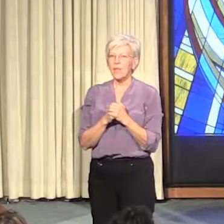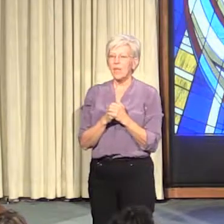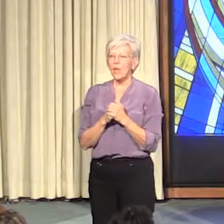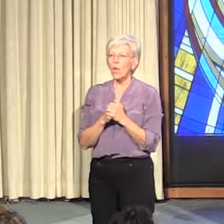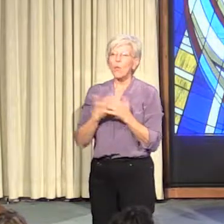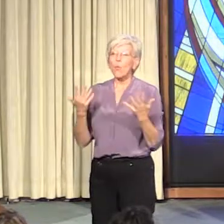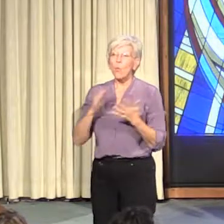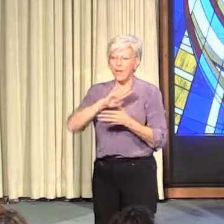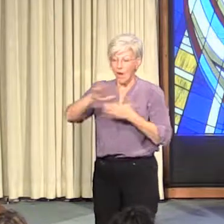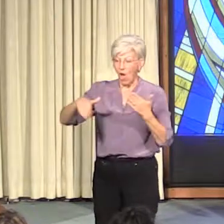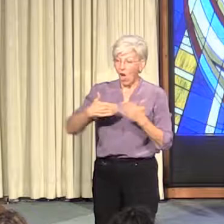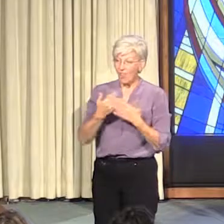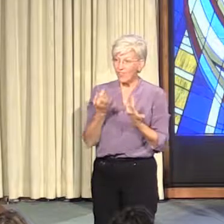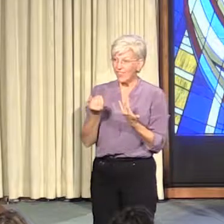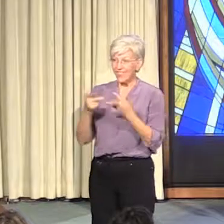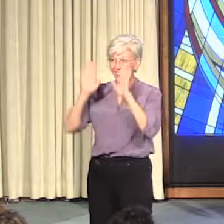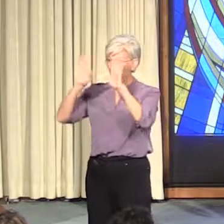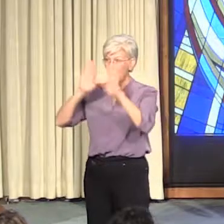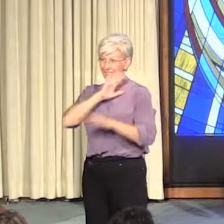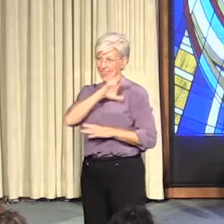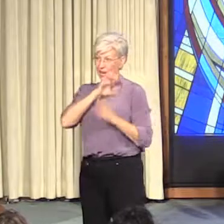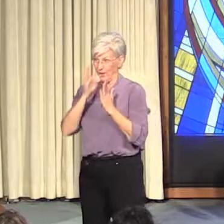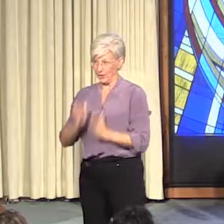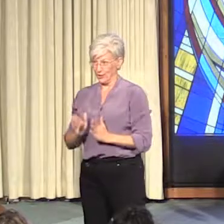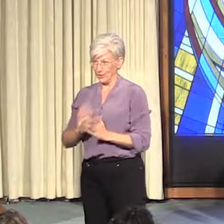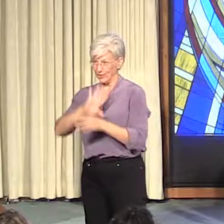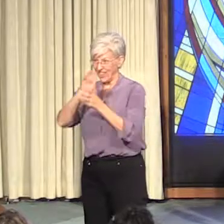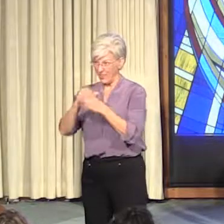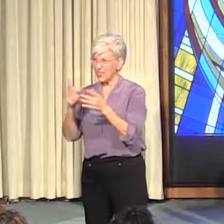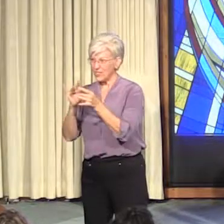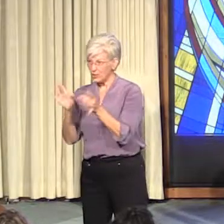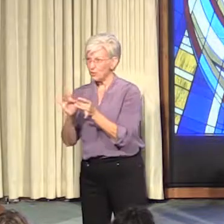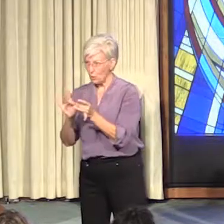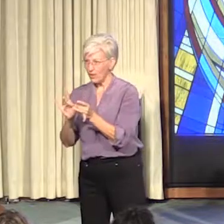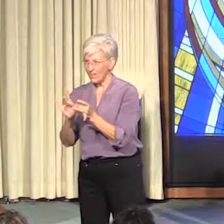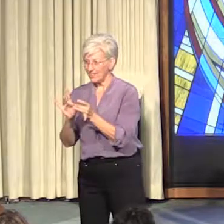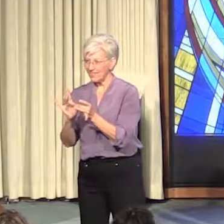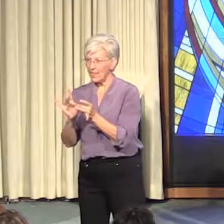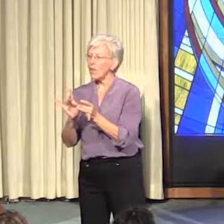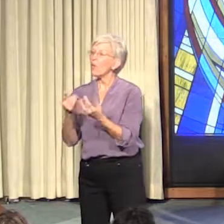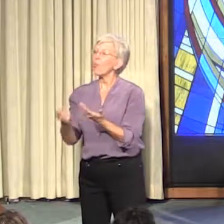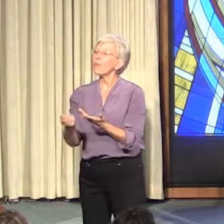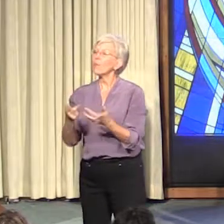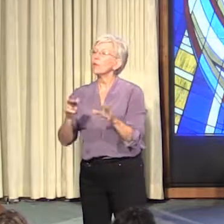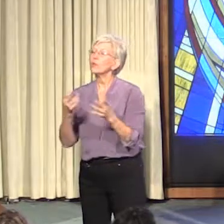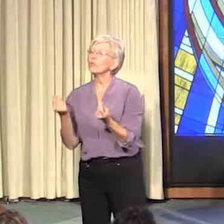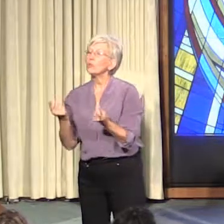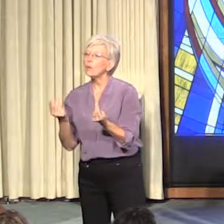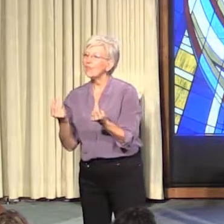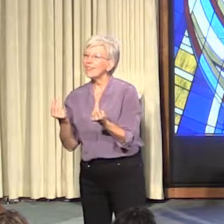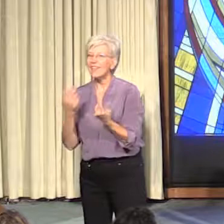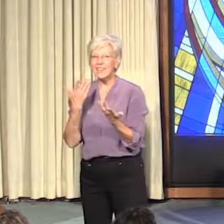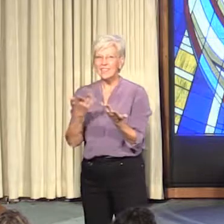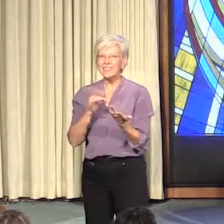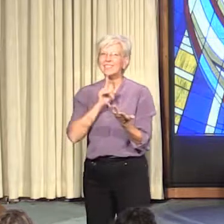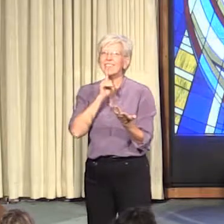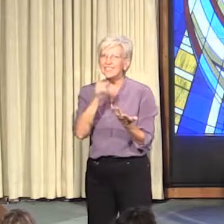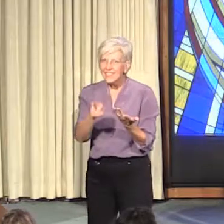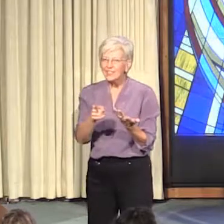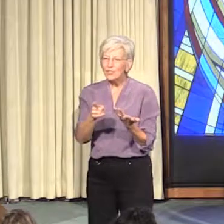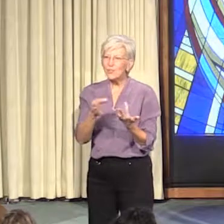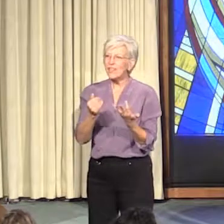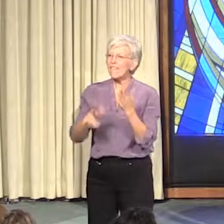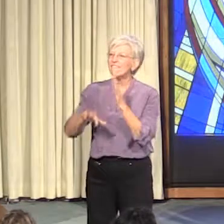What all of these great characters in these stories that reach out and touch us are doing is essentially finding that lost part